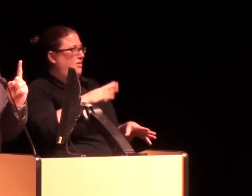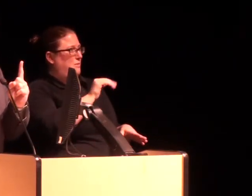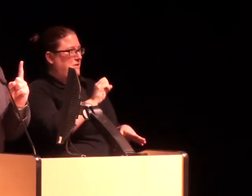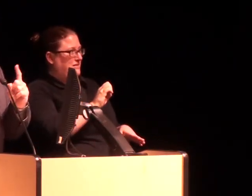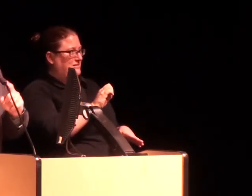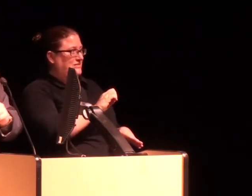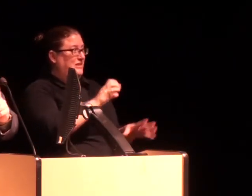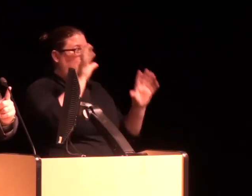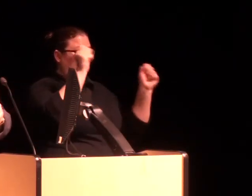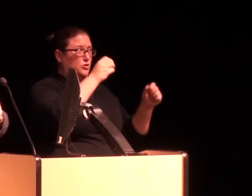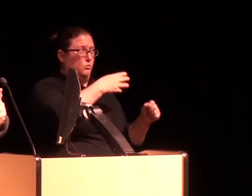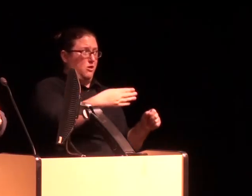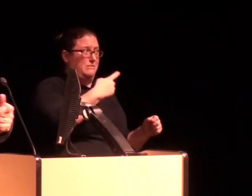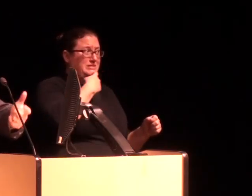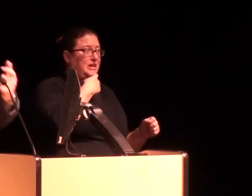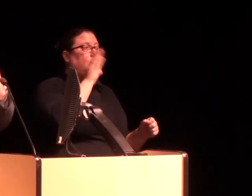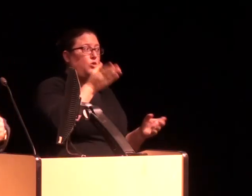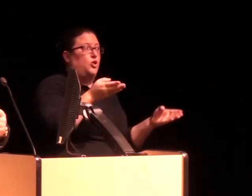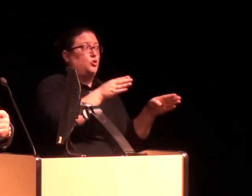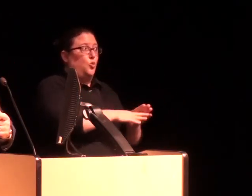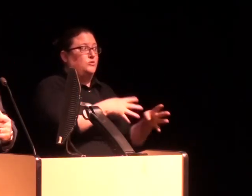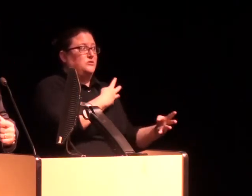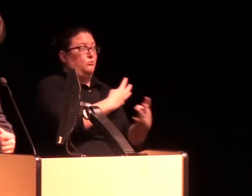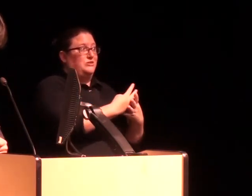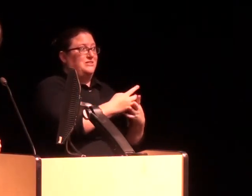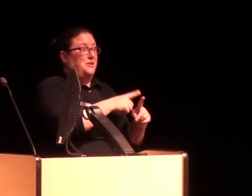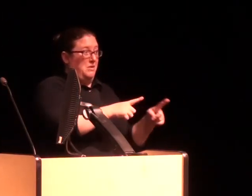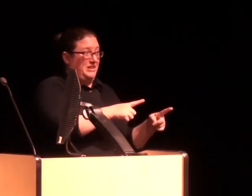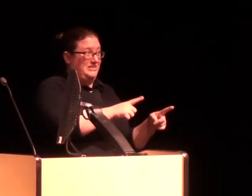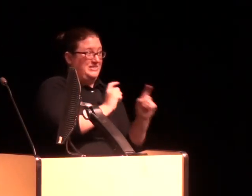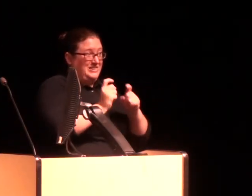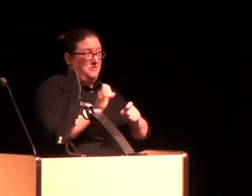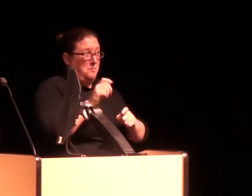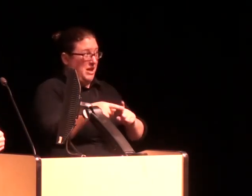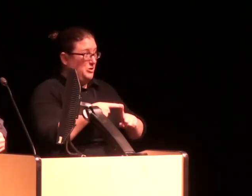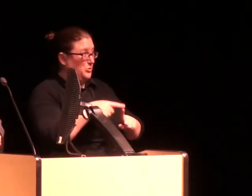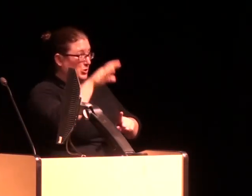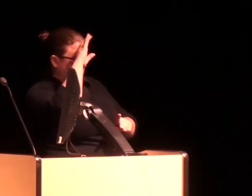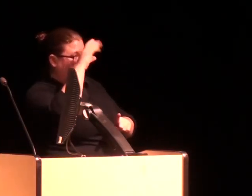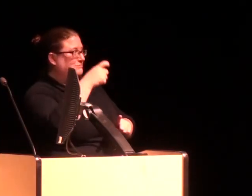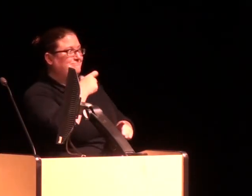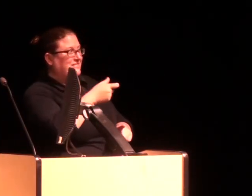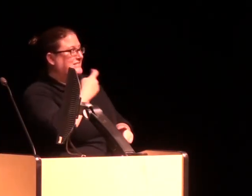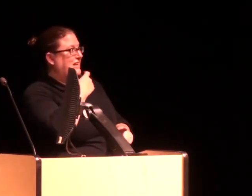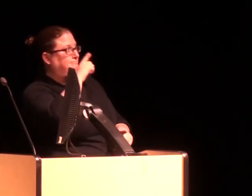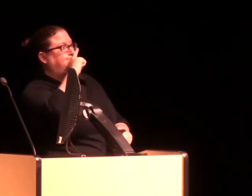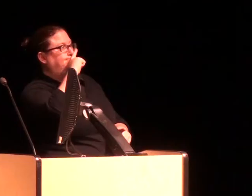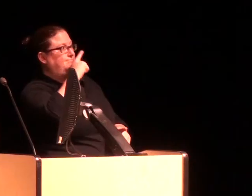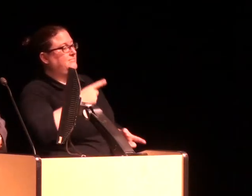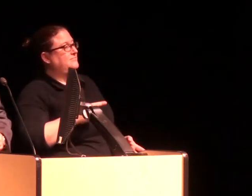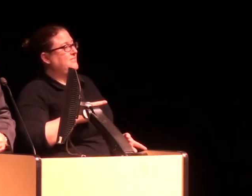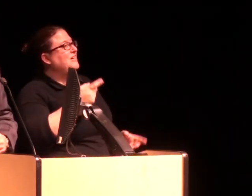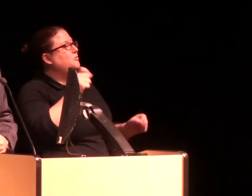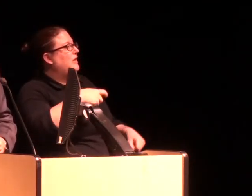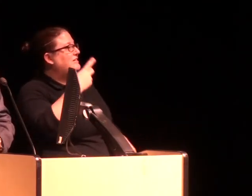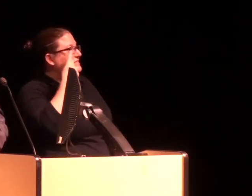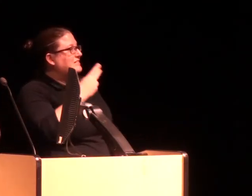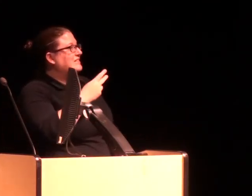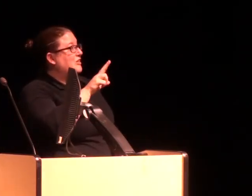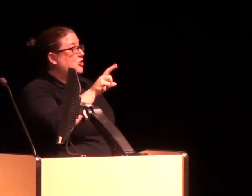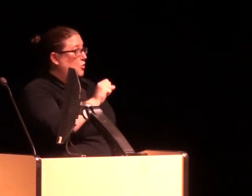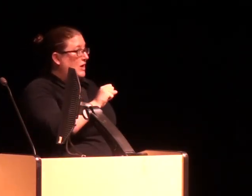prison, but he's not saying that he's going to return the base to Cuba. And you can see that the US has leased Guantanamo Bay